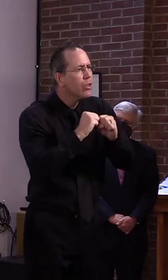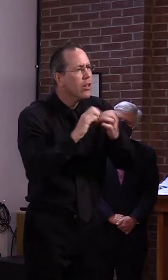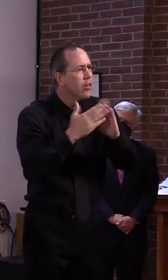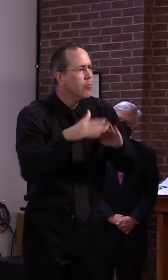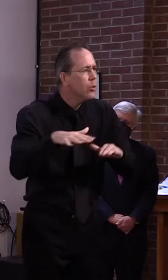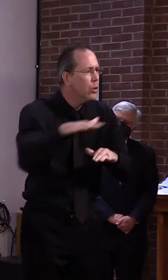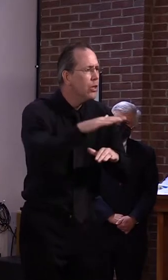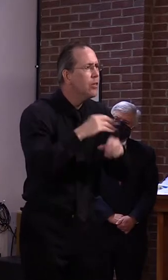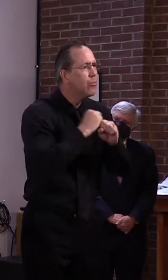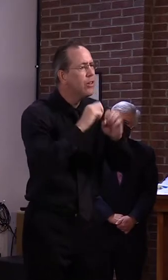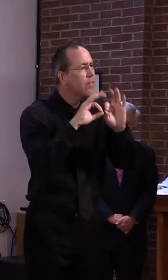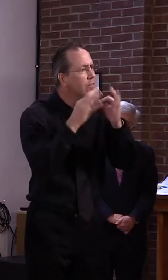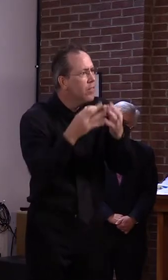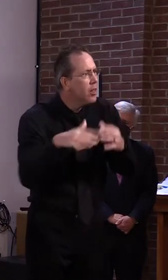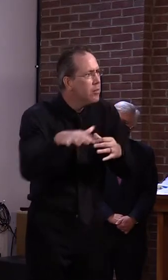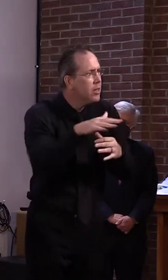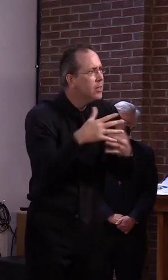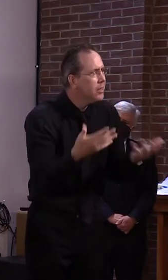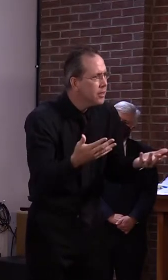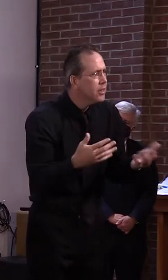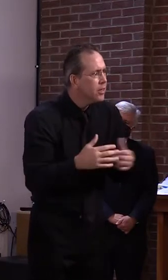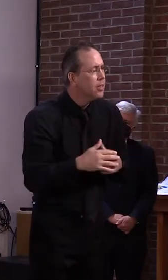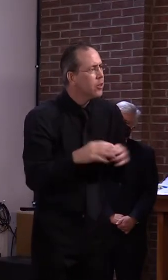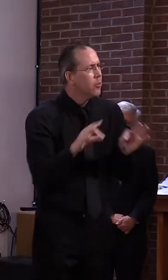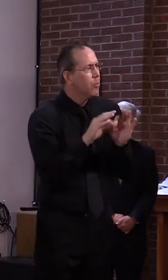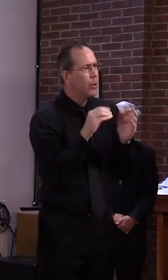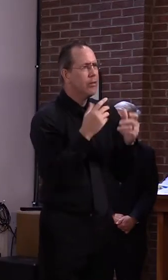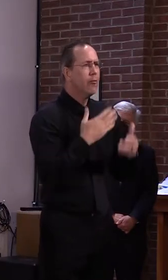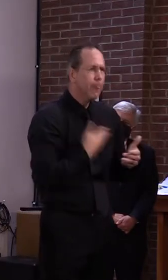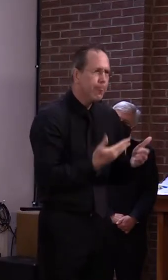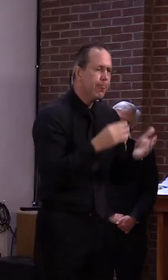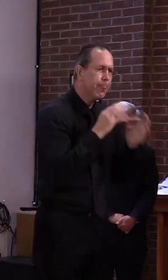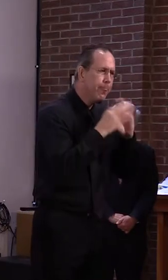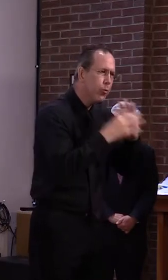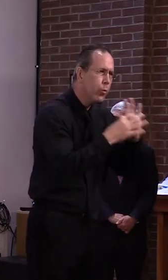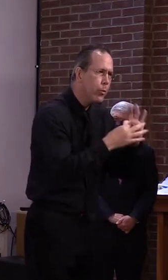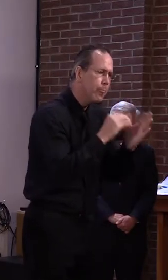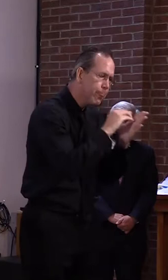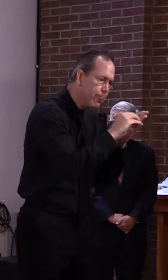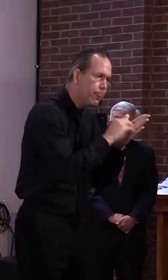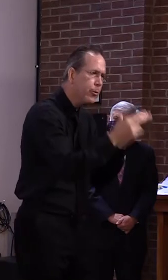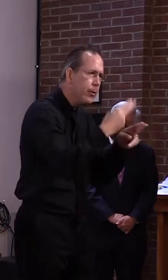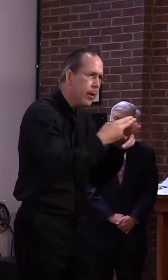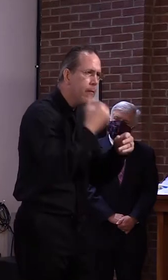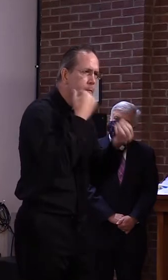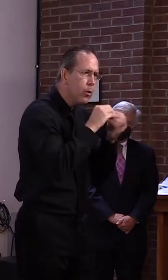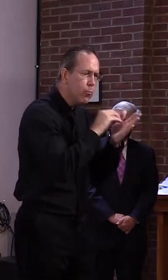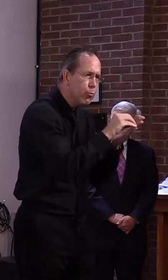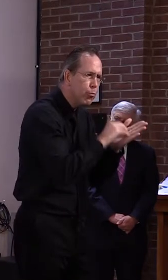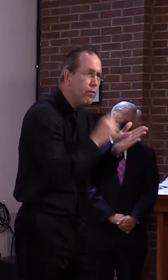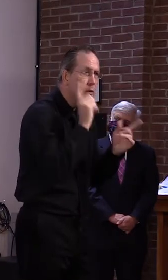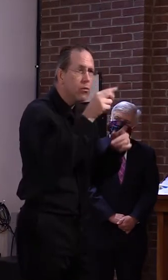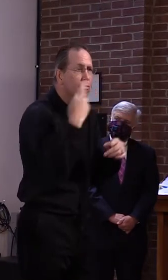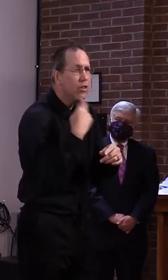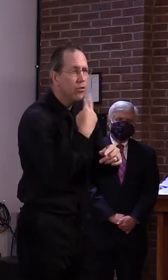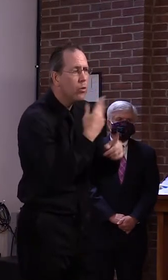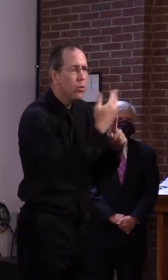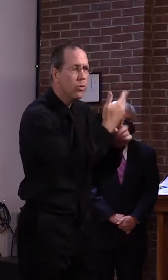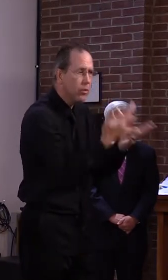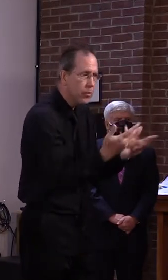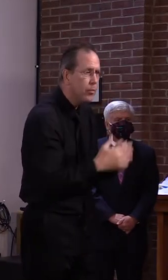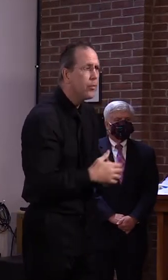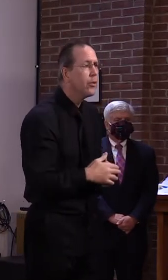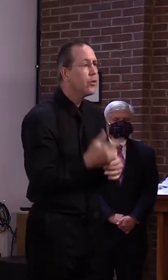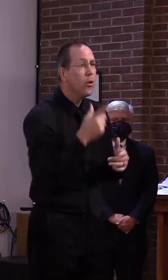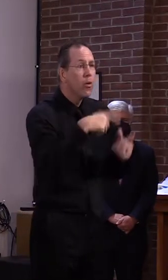the experience in one of these establishments, but also helping other states when they go back home. We want to protect them as well.